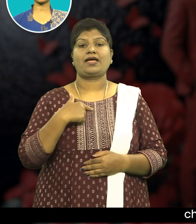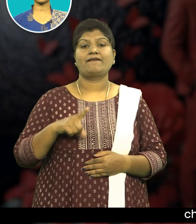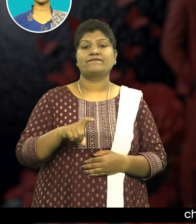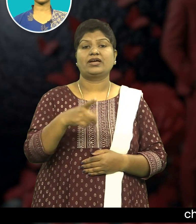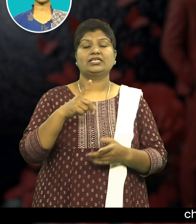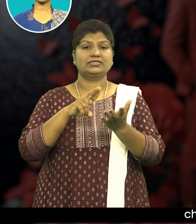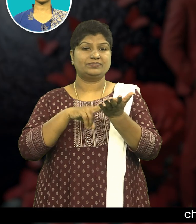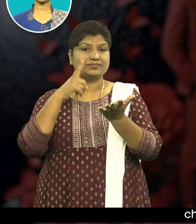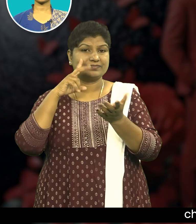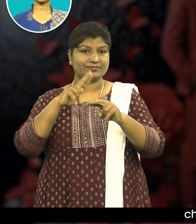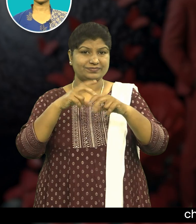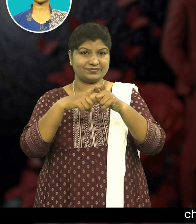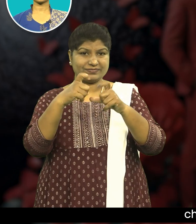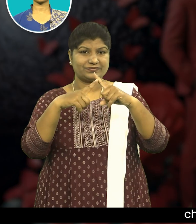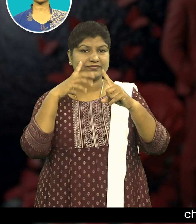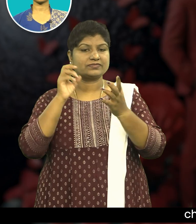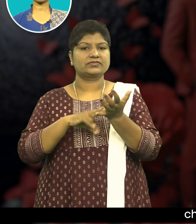infections.